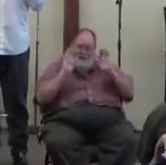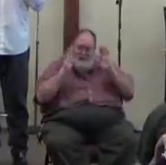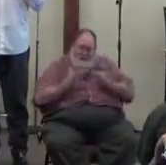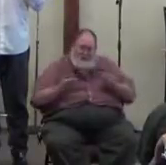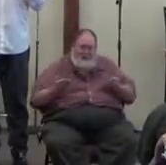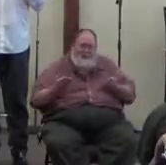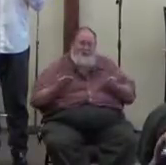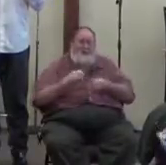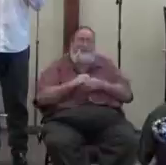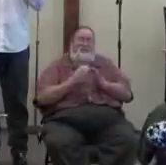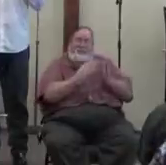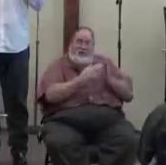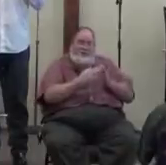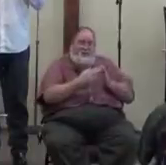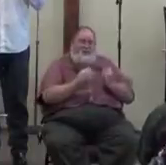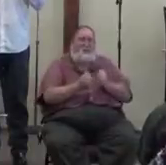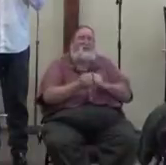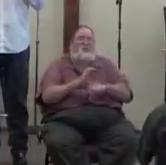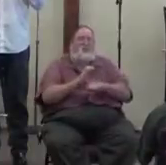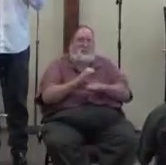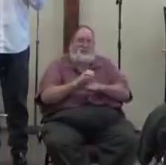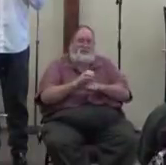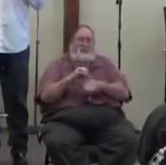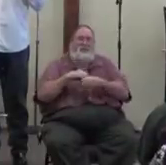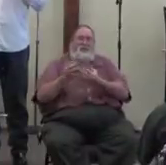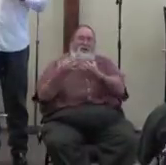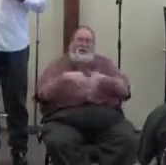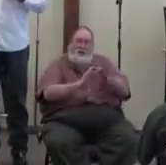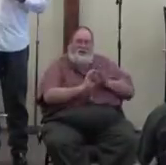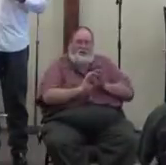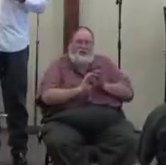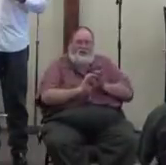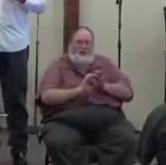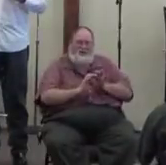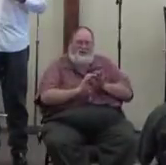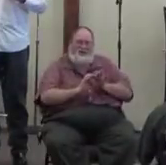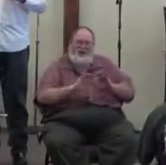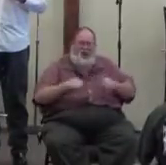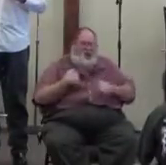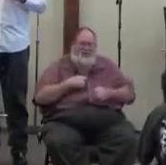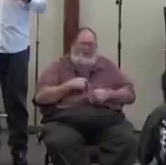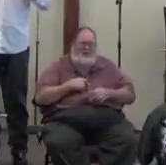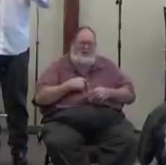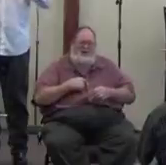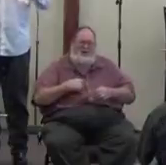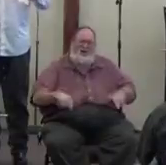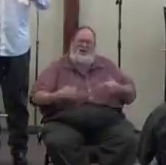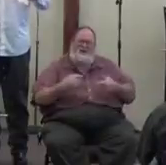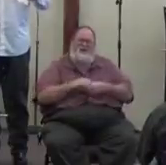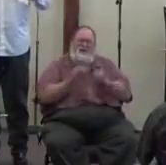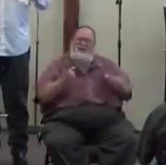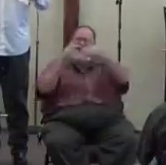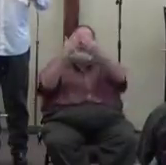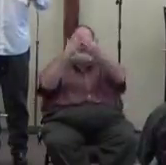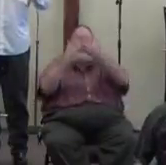and unity. So we need to get over that. Oh my gosh, how are we ever going to spend heaven together if we don't have